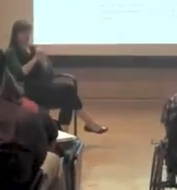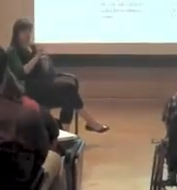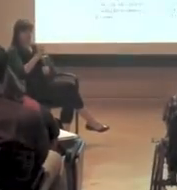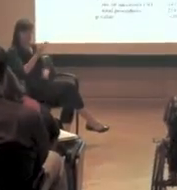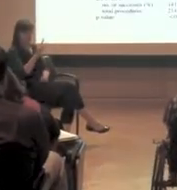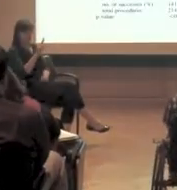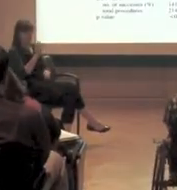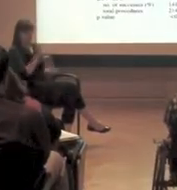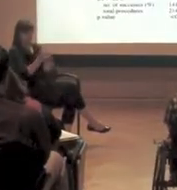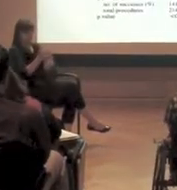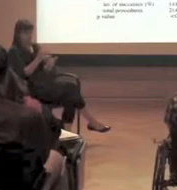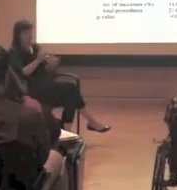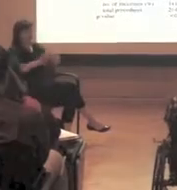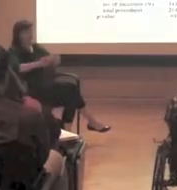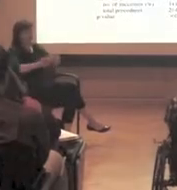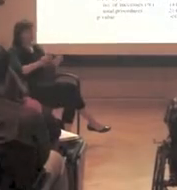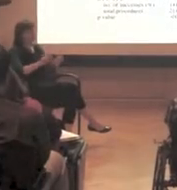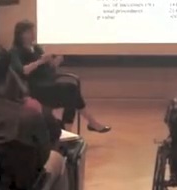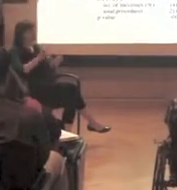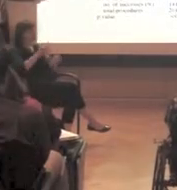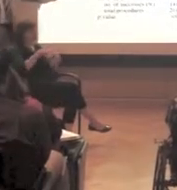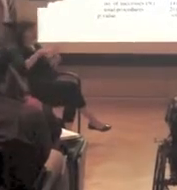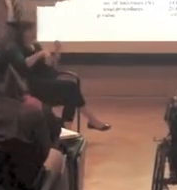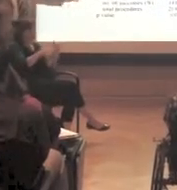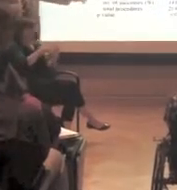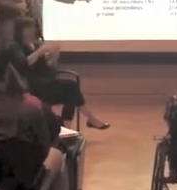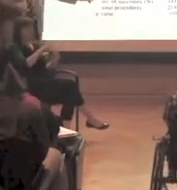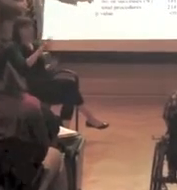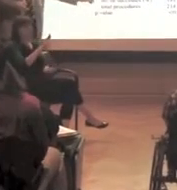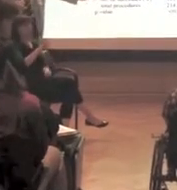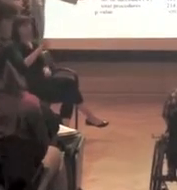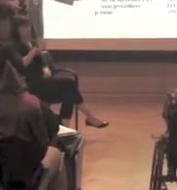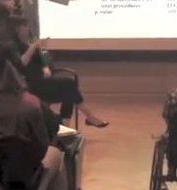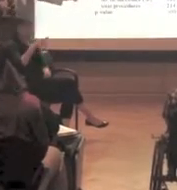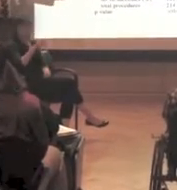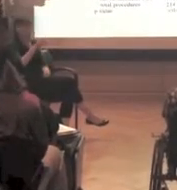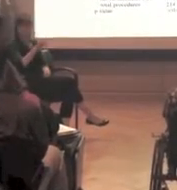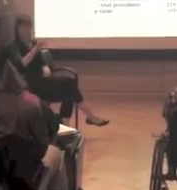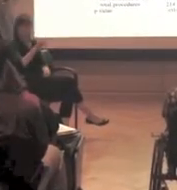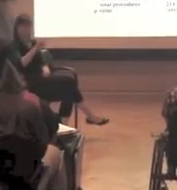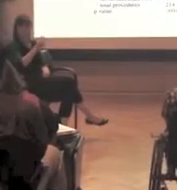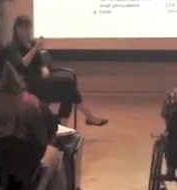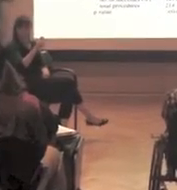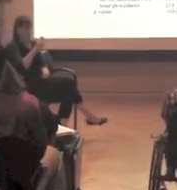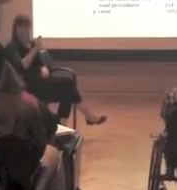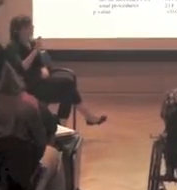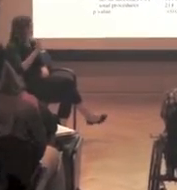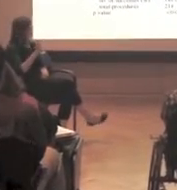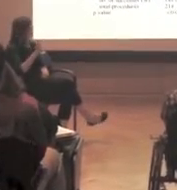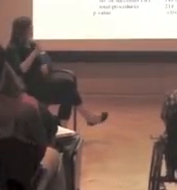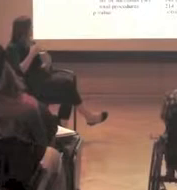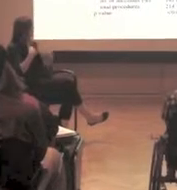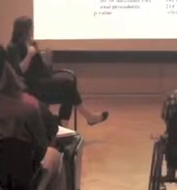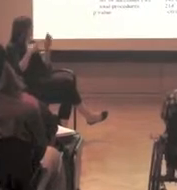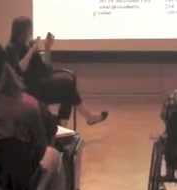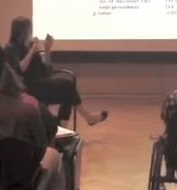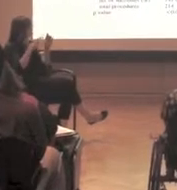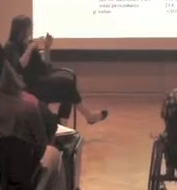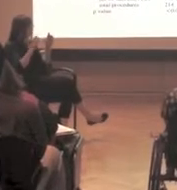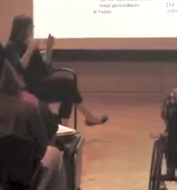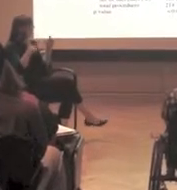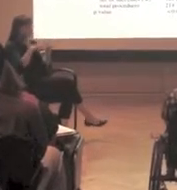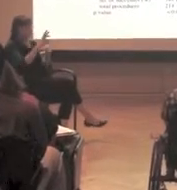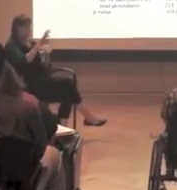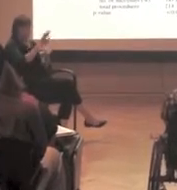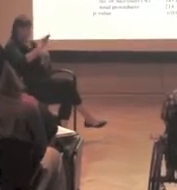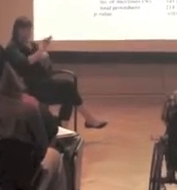So, but when he added this choreoplexus, that second part, the all-comers, he got 66%.